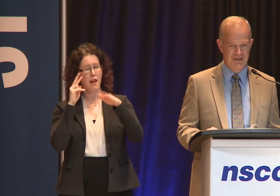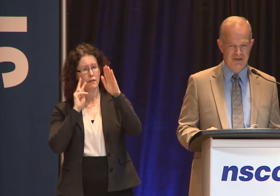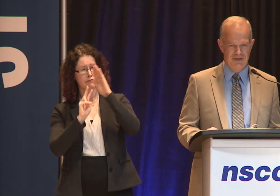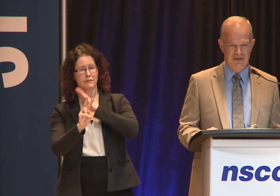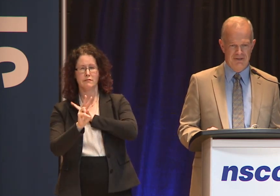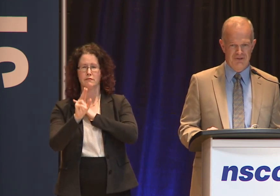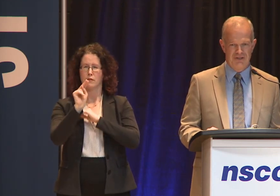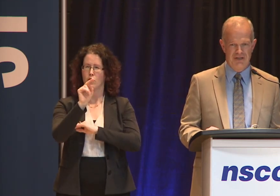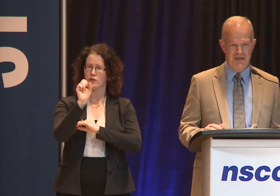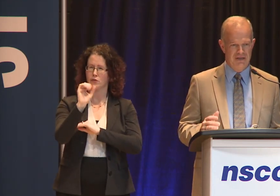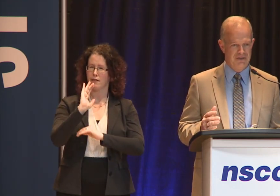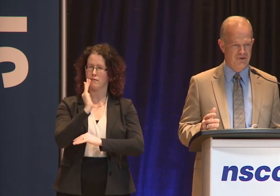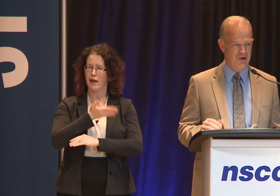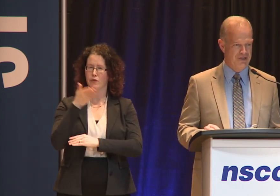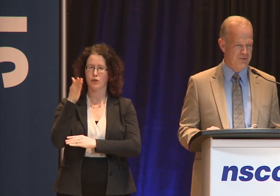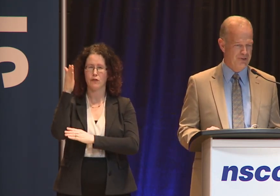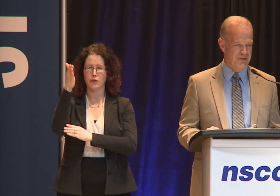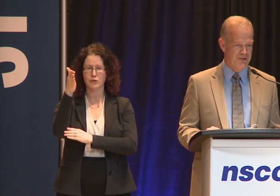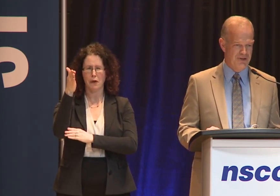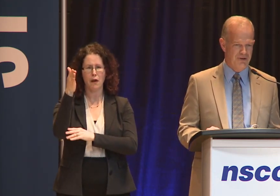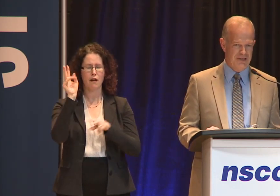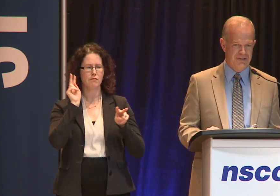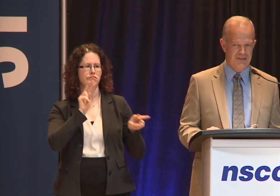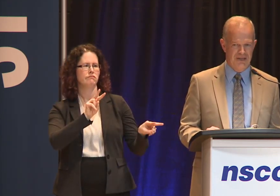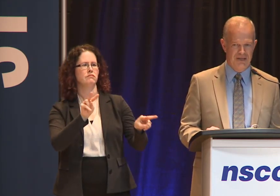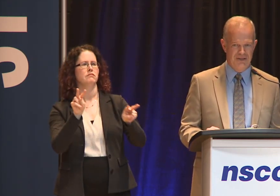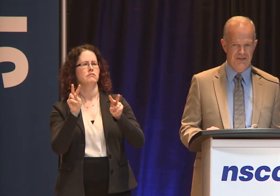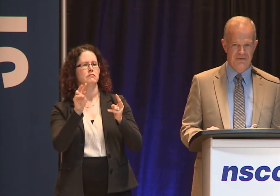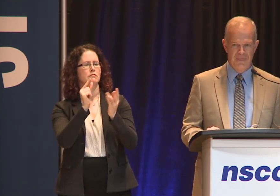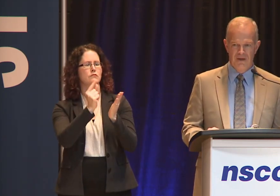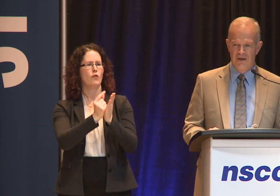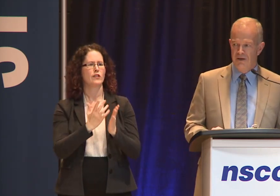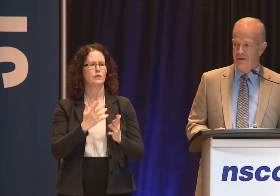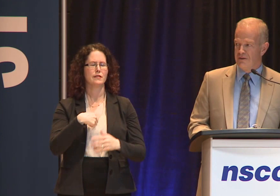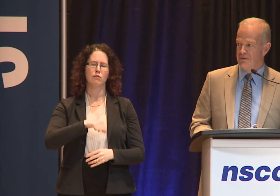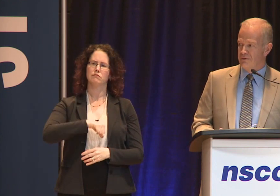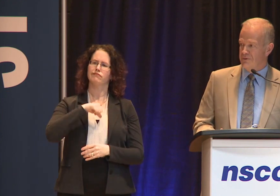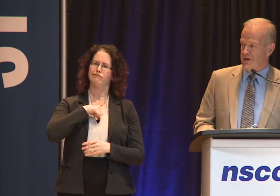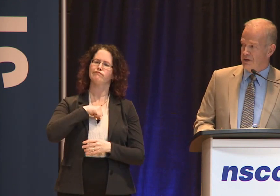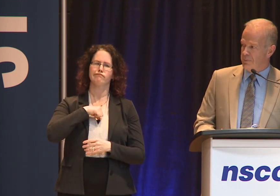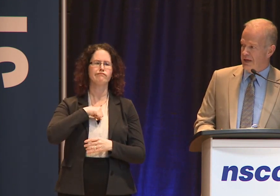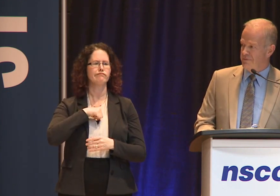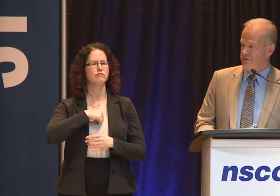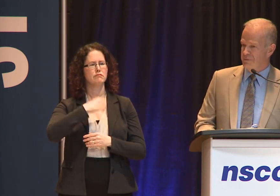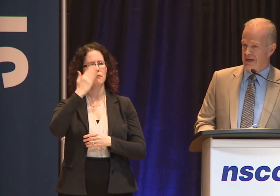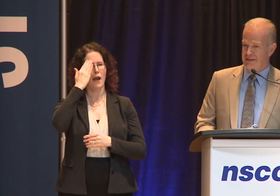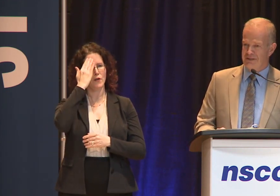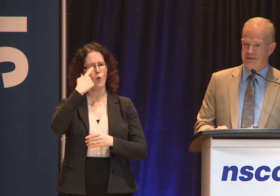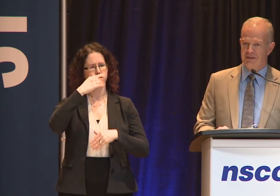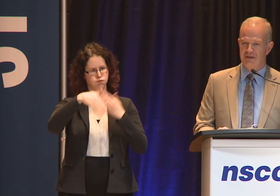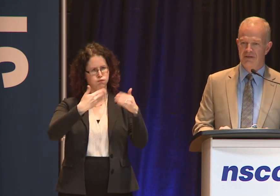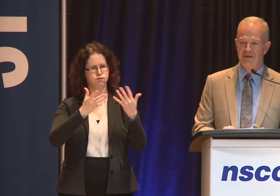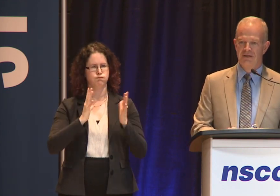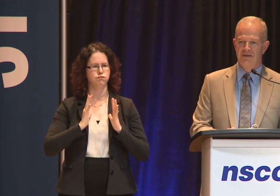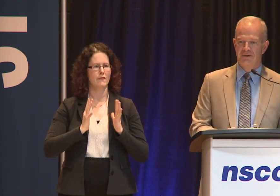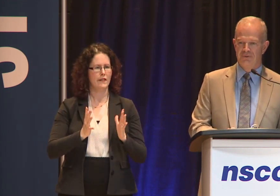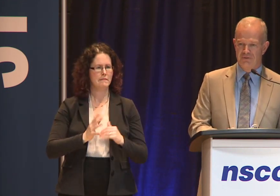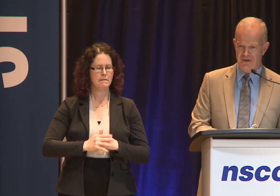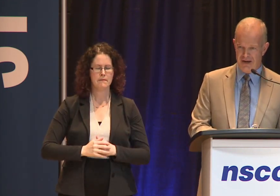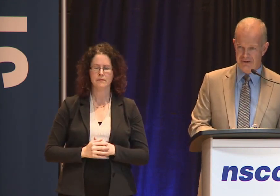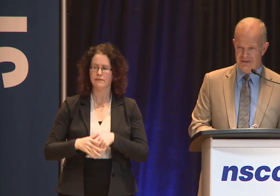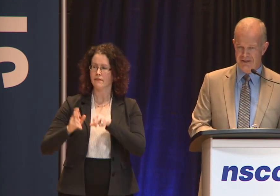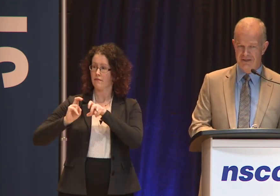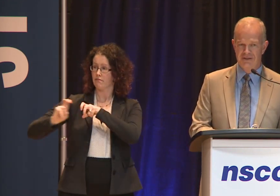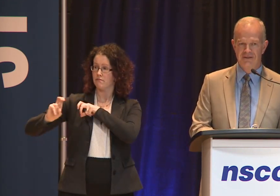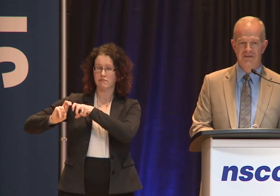Scotia than to see the graduates as they cross the stage. To our platform guests, to